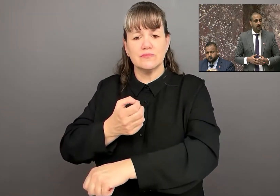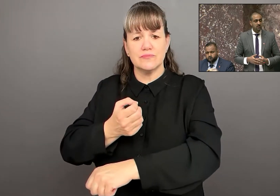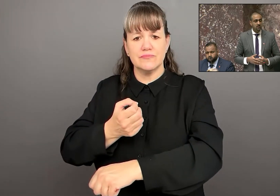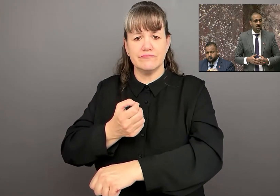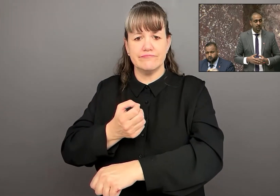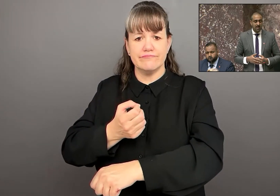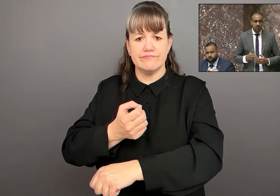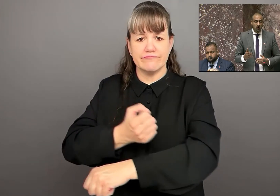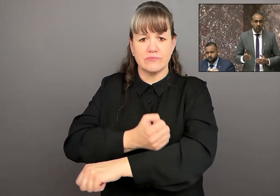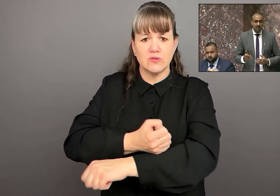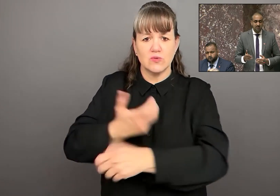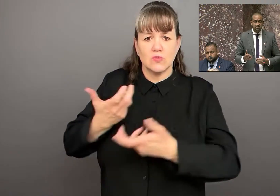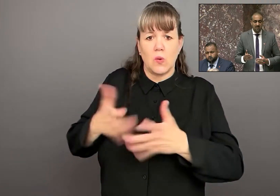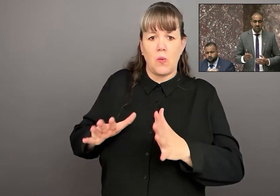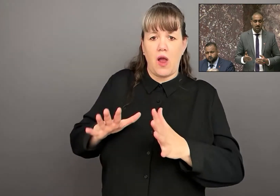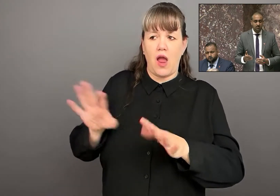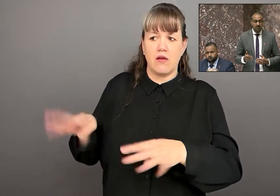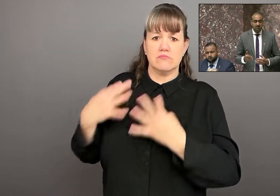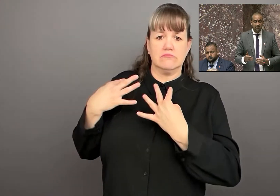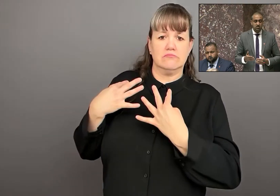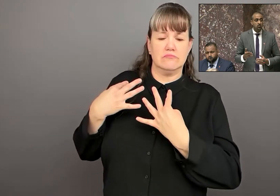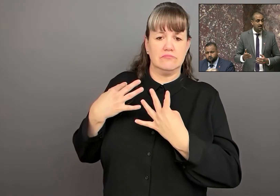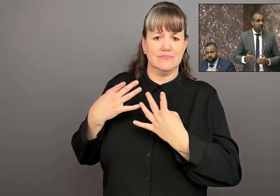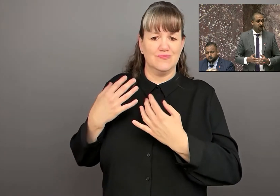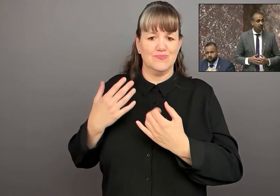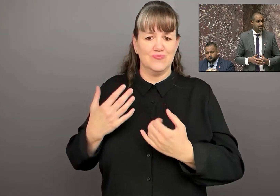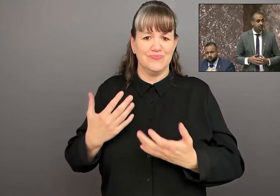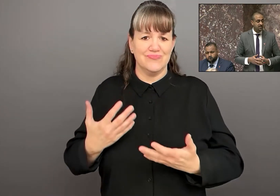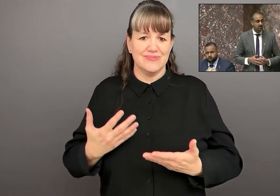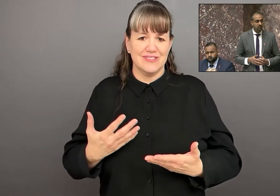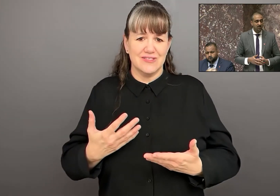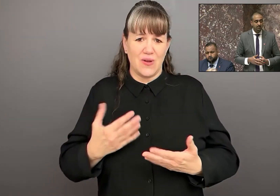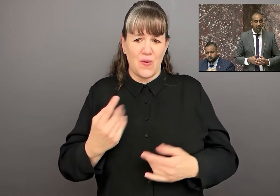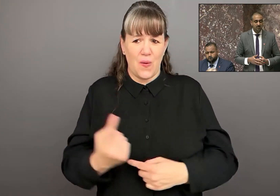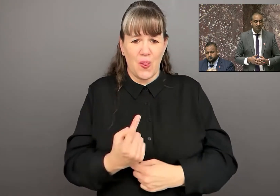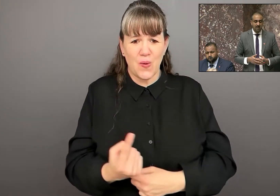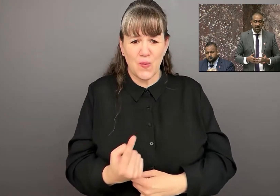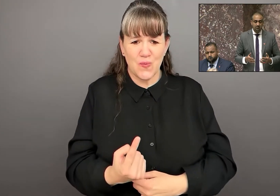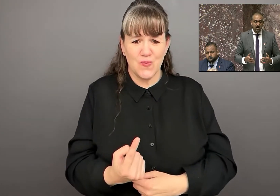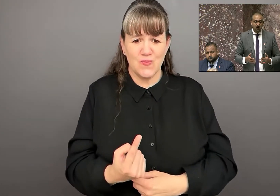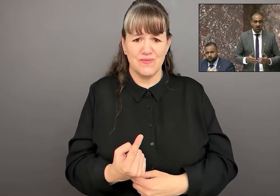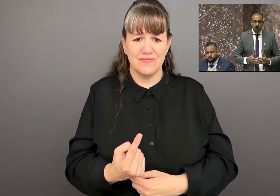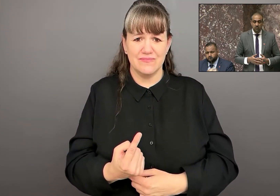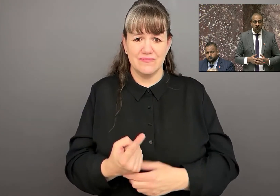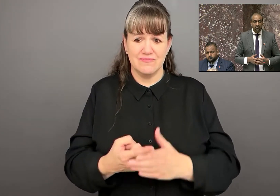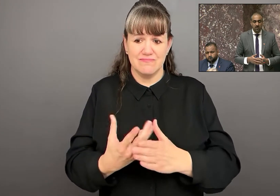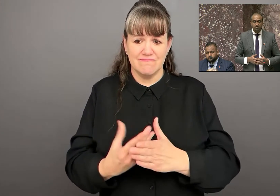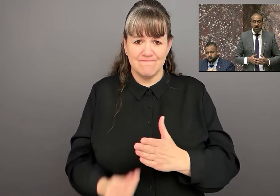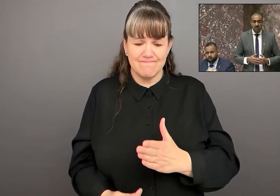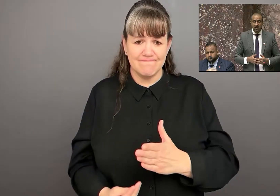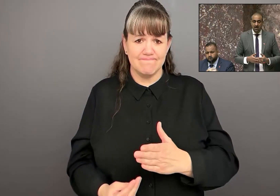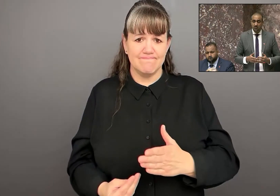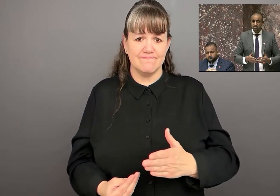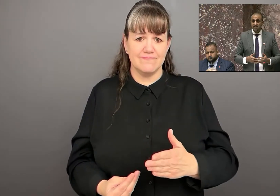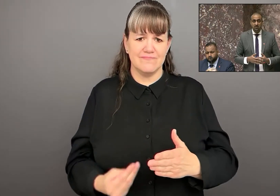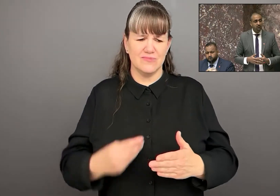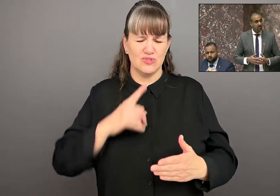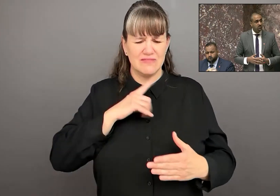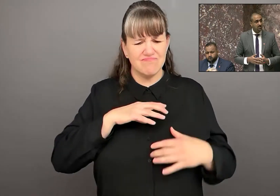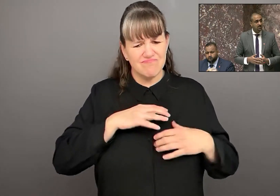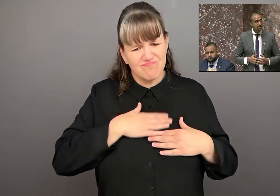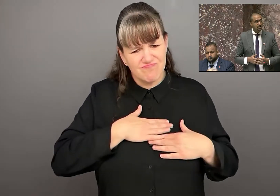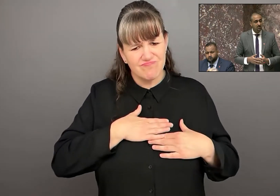Honourable Speaker, but I know that it's not something that's cold comfort for this particular family. Again, my heart goes out for them. I